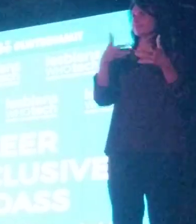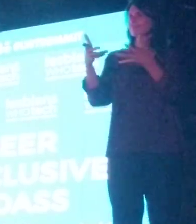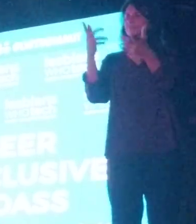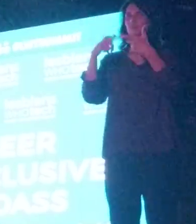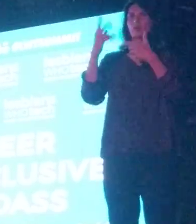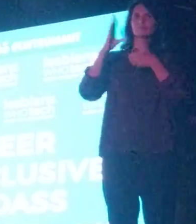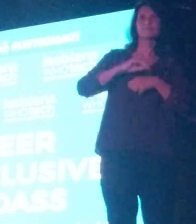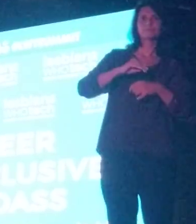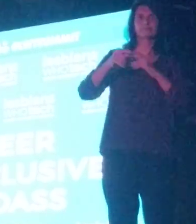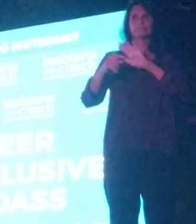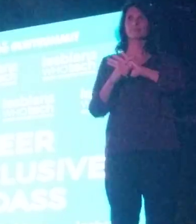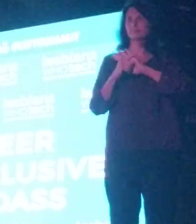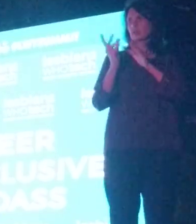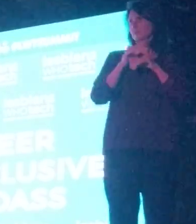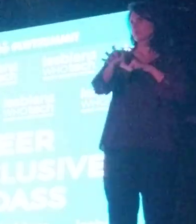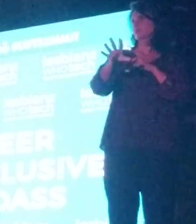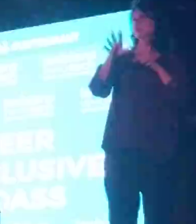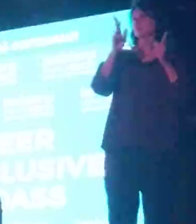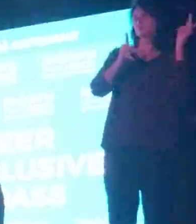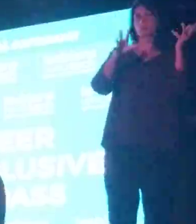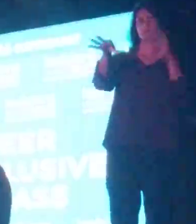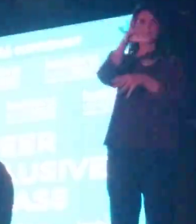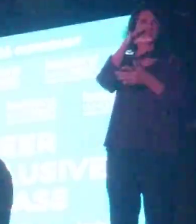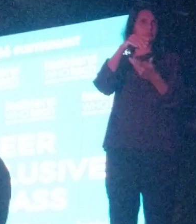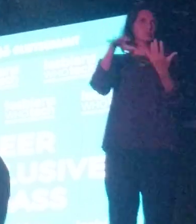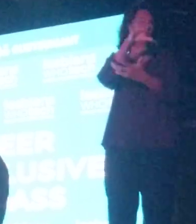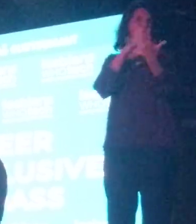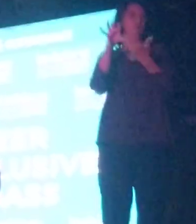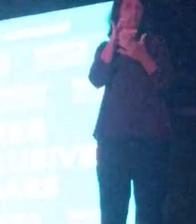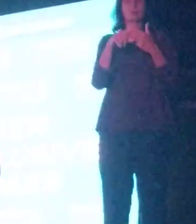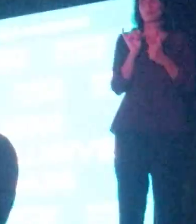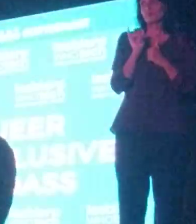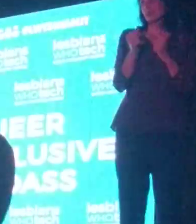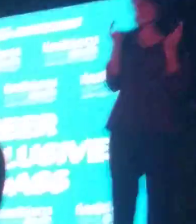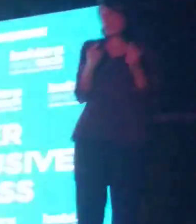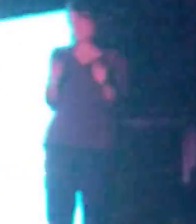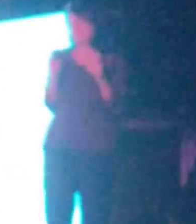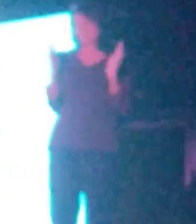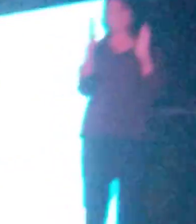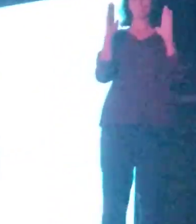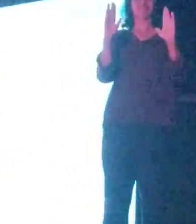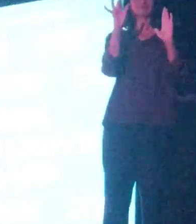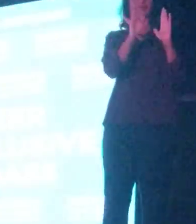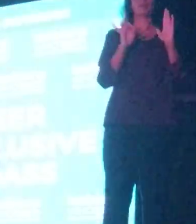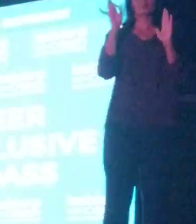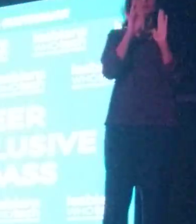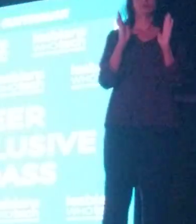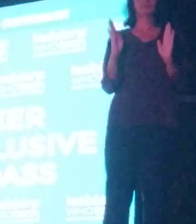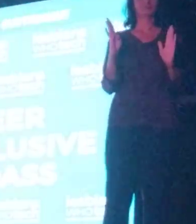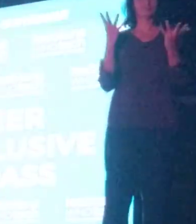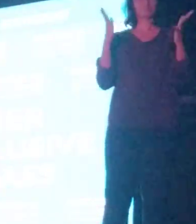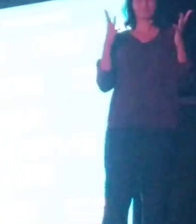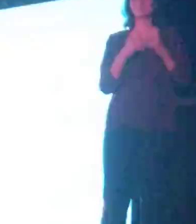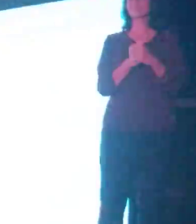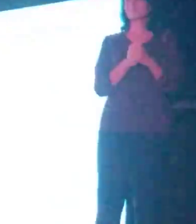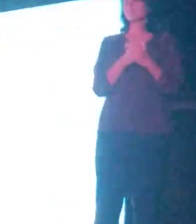sow confusion. So all of that happened within 8 hours, and it just made your head spin,